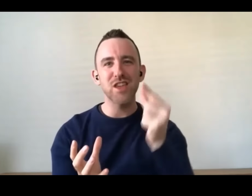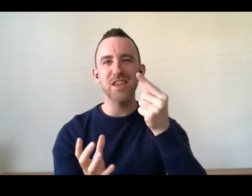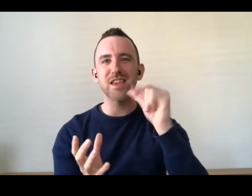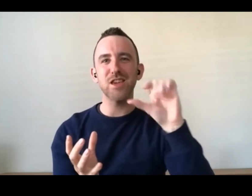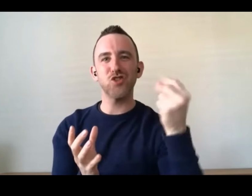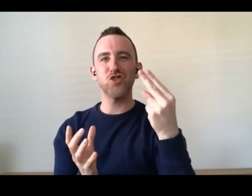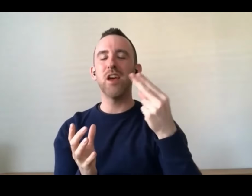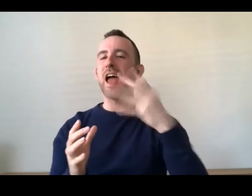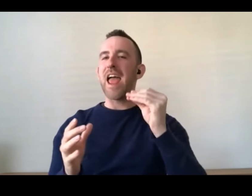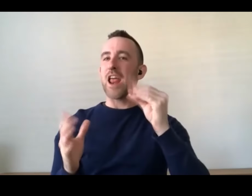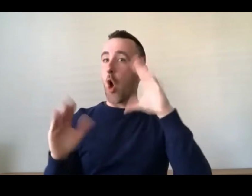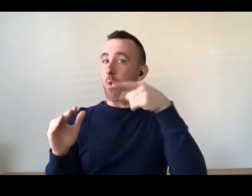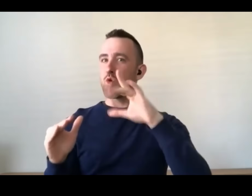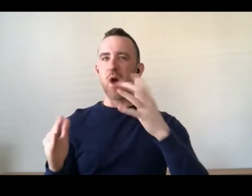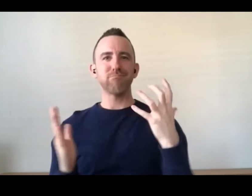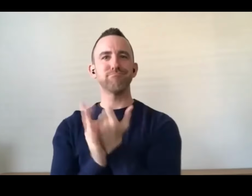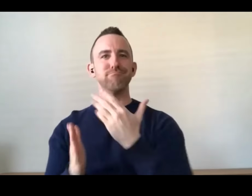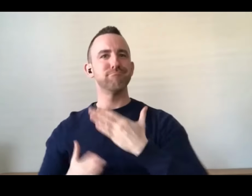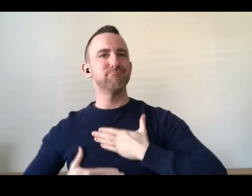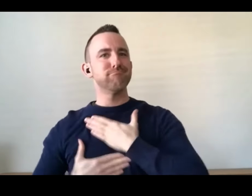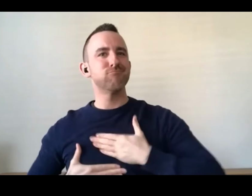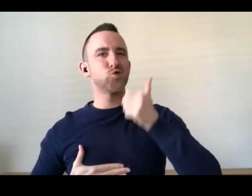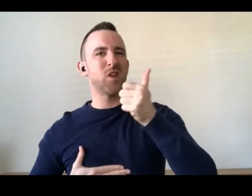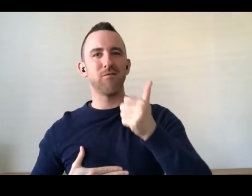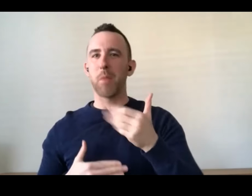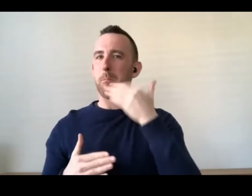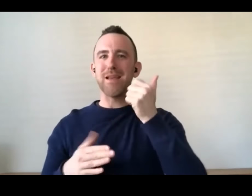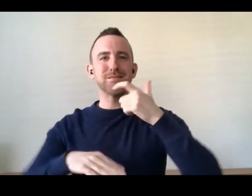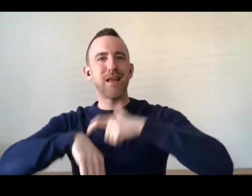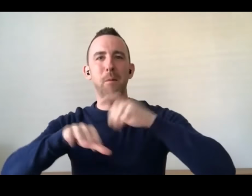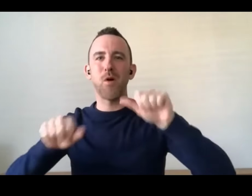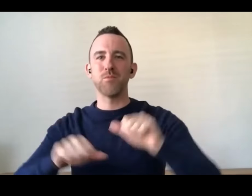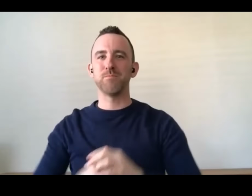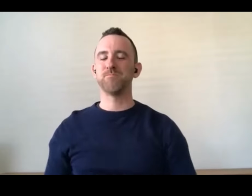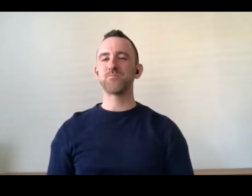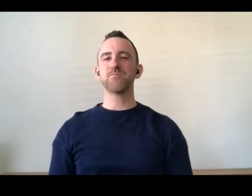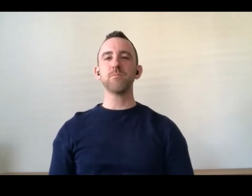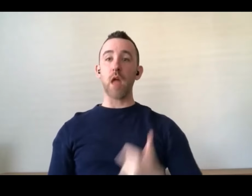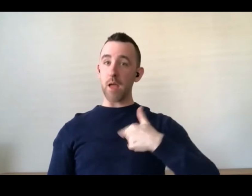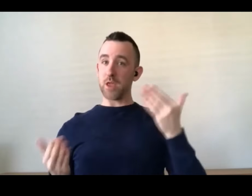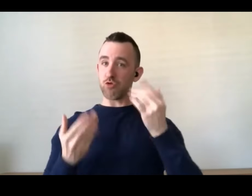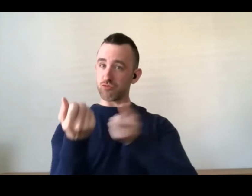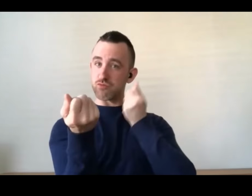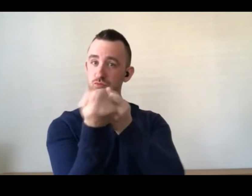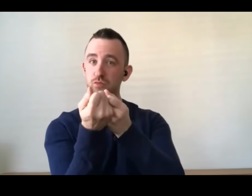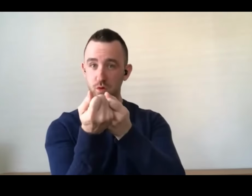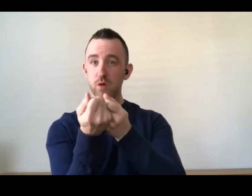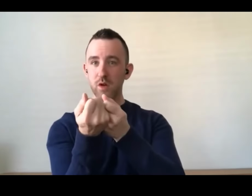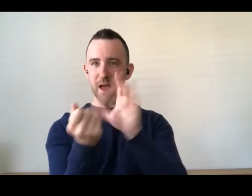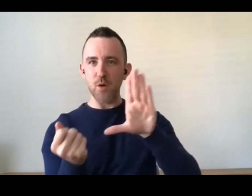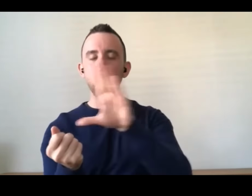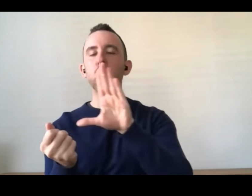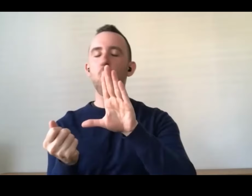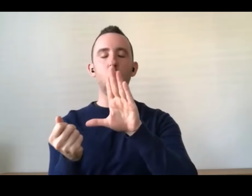for you to have the best time possible. I am here for you as your